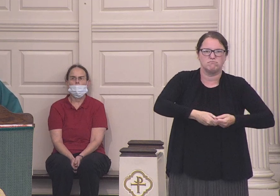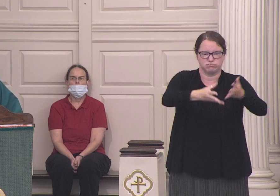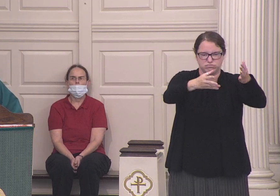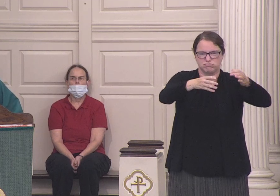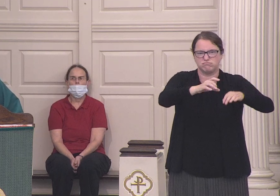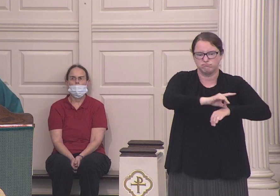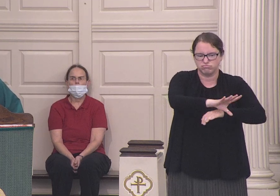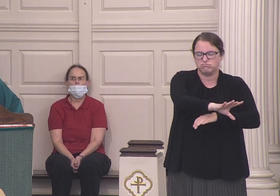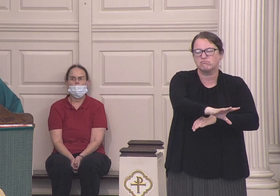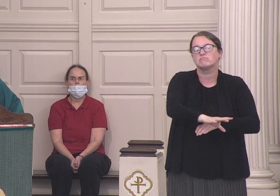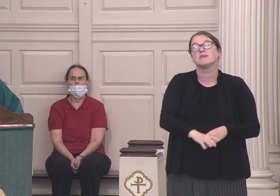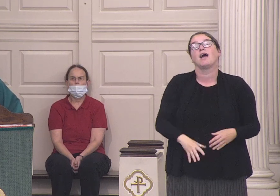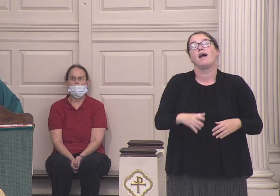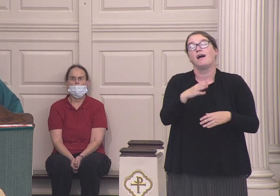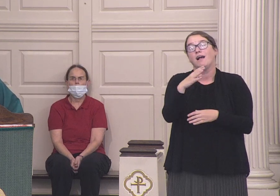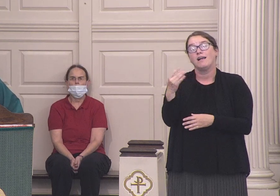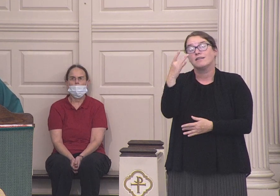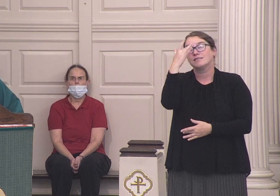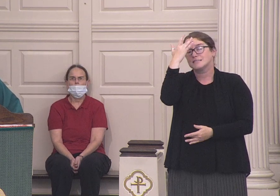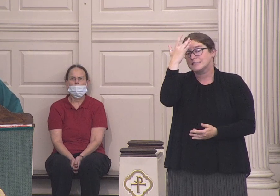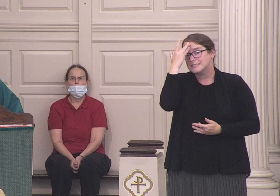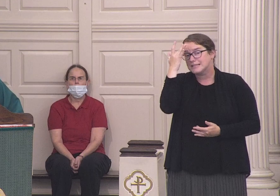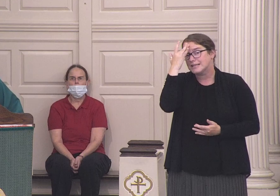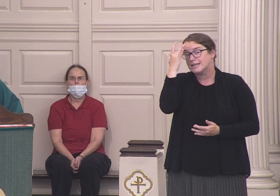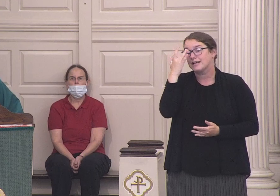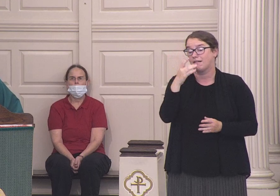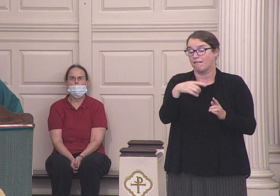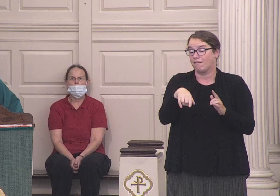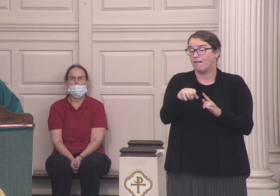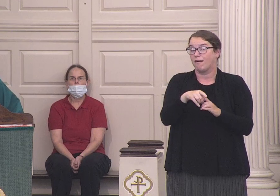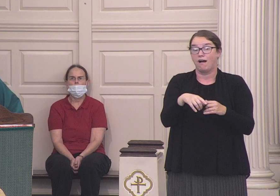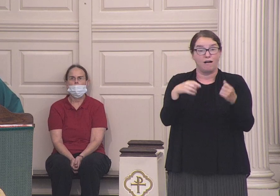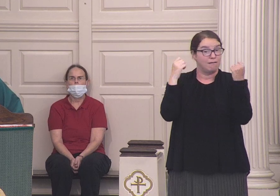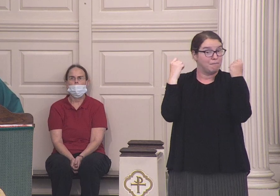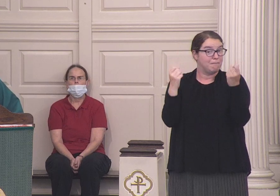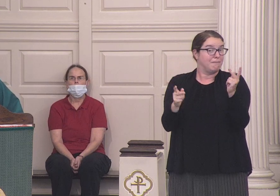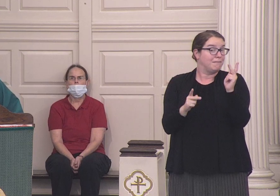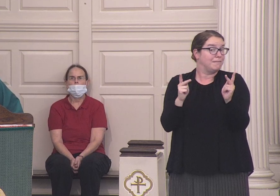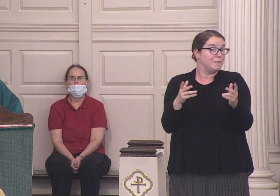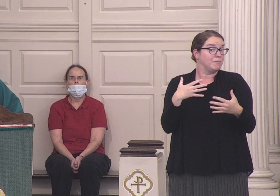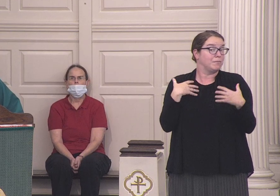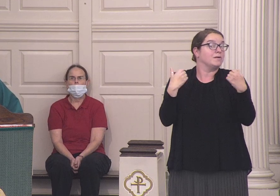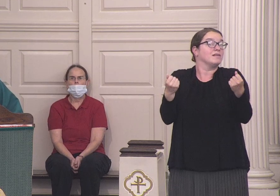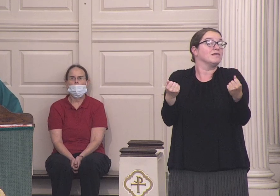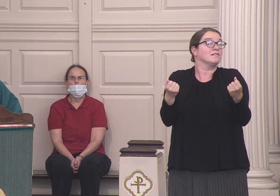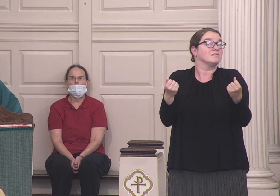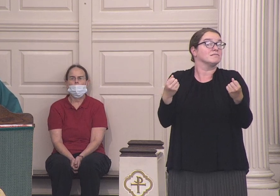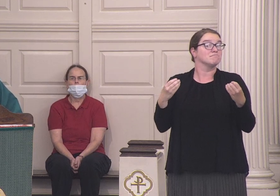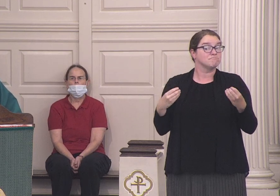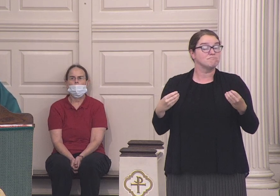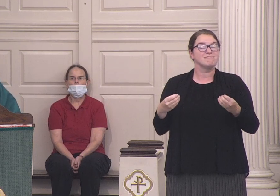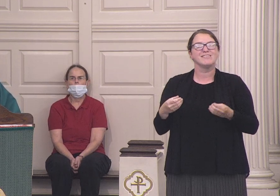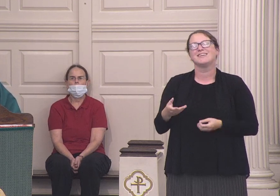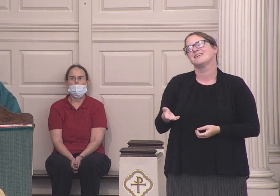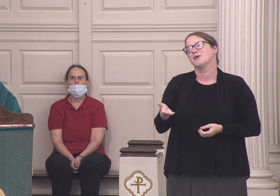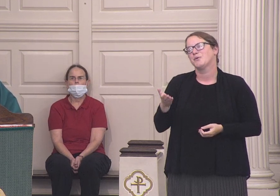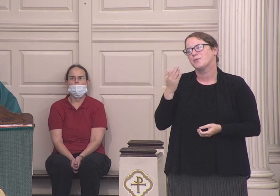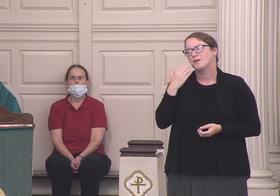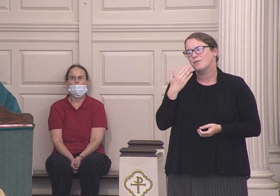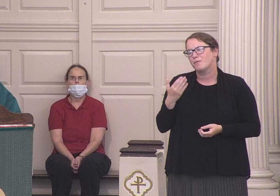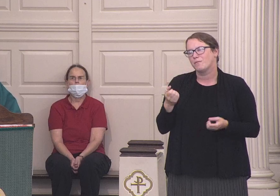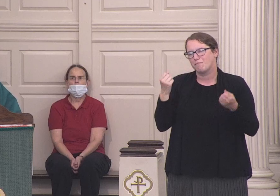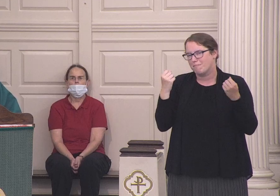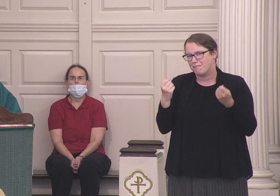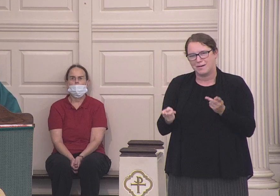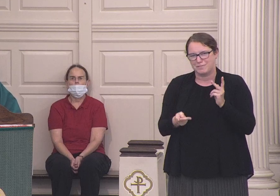people need our attention. Many people need our prayer. Many people need, you know,